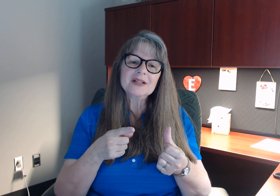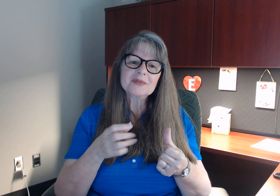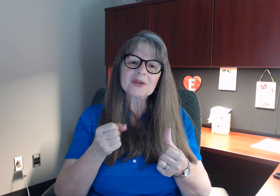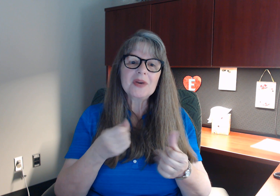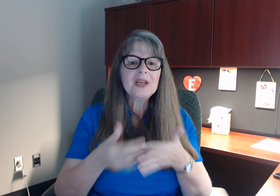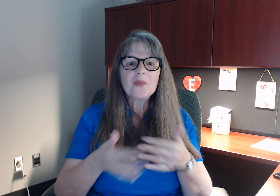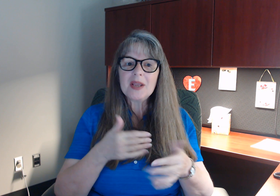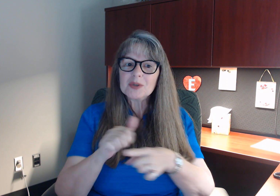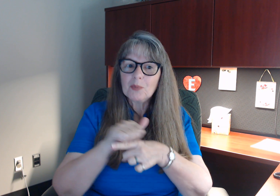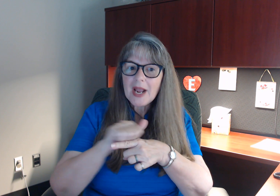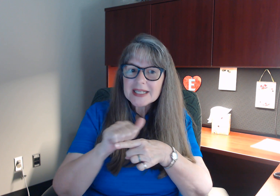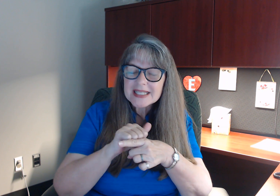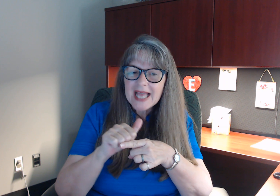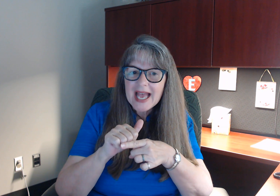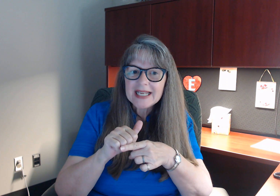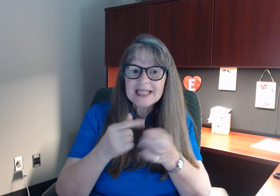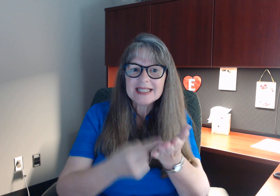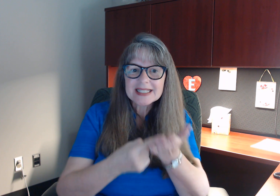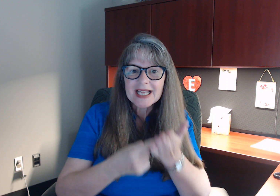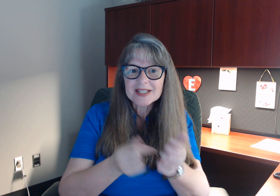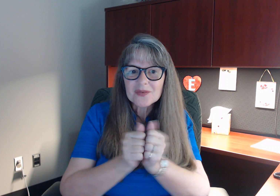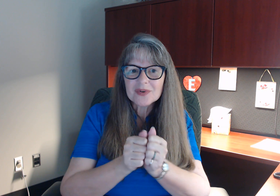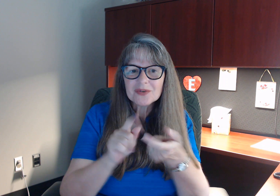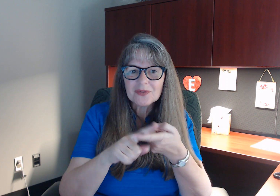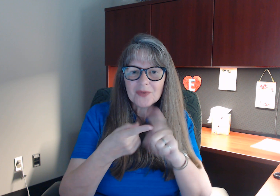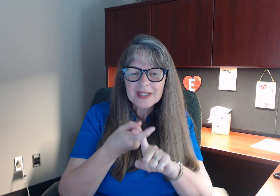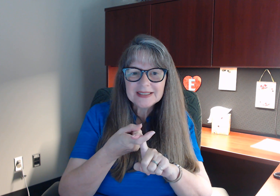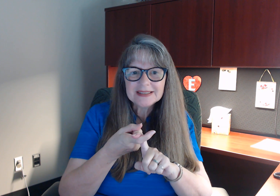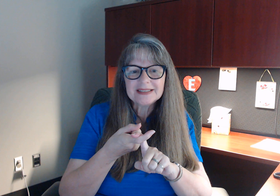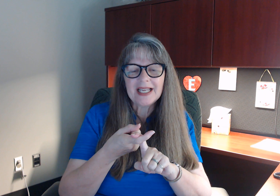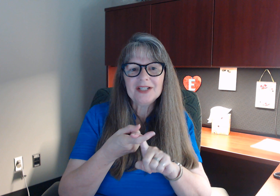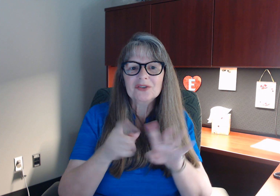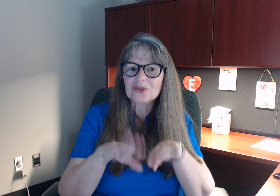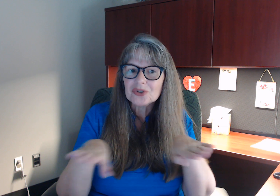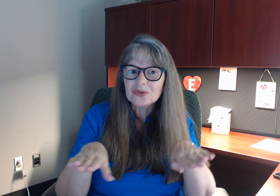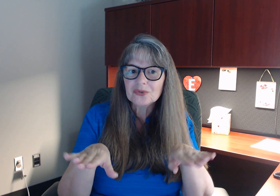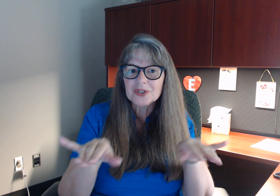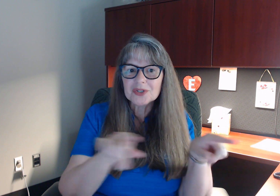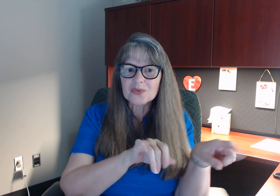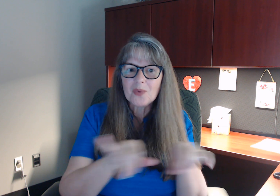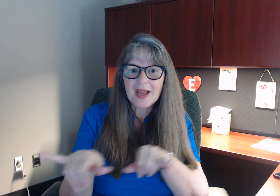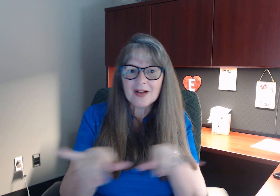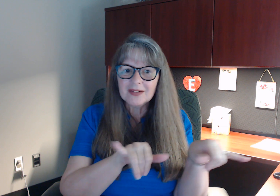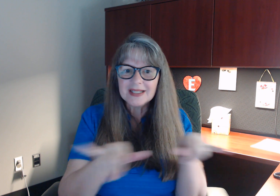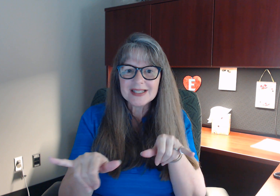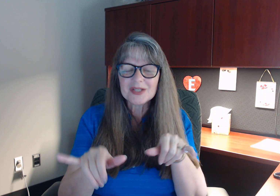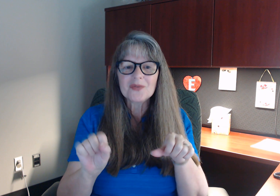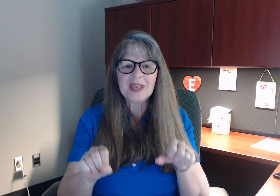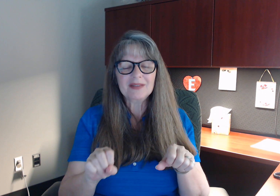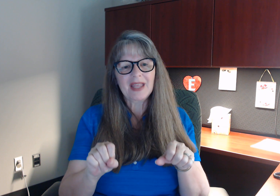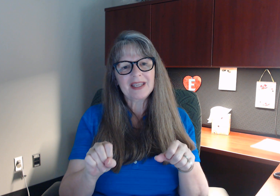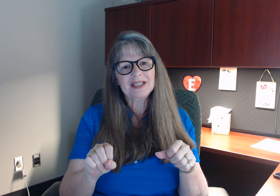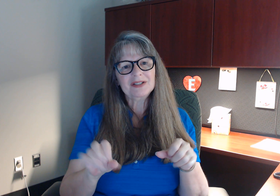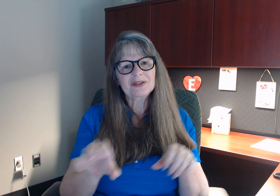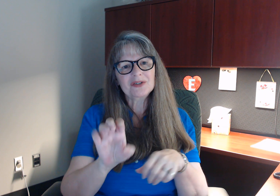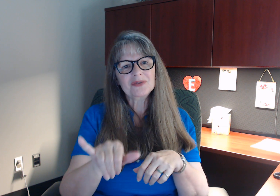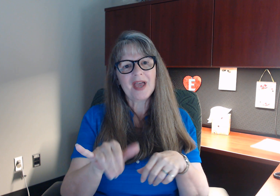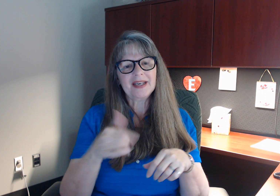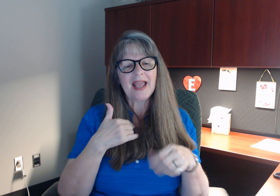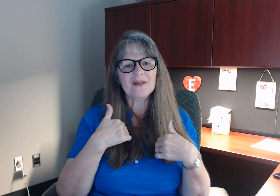So anyway, so practice that and discuss it with your friends and your children as well, and so that they can do that and have a little